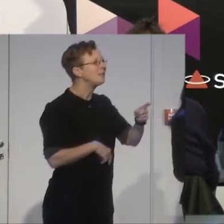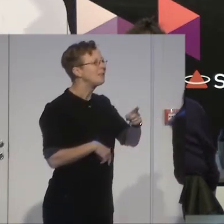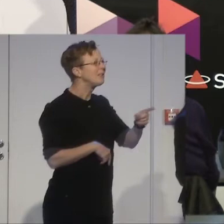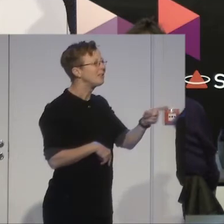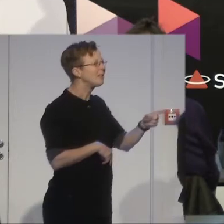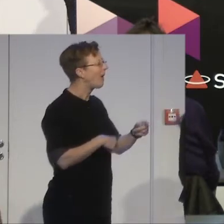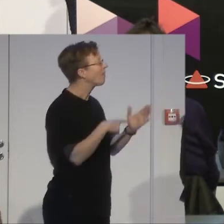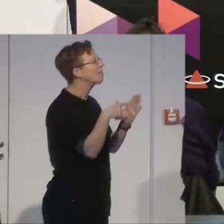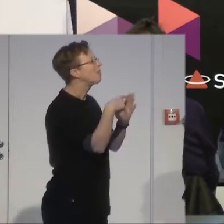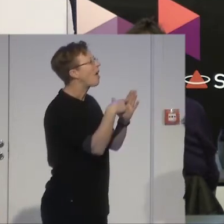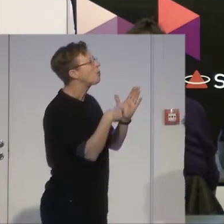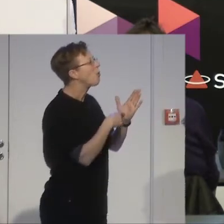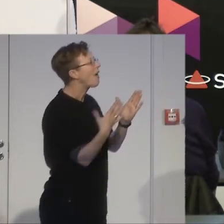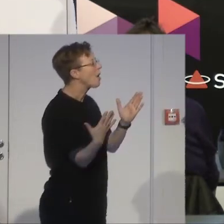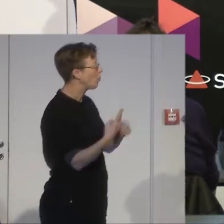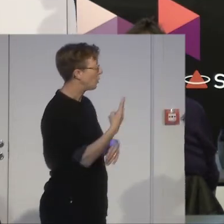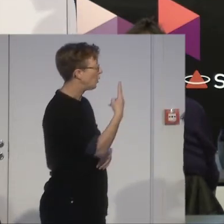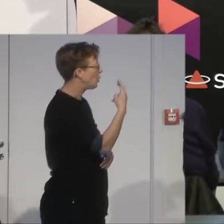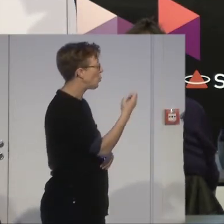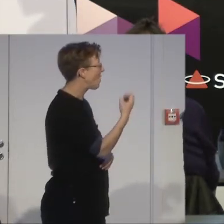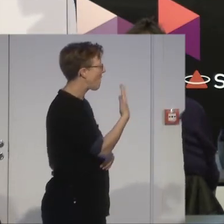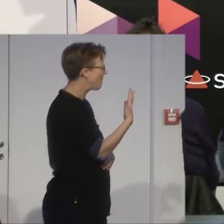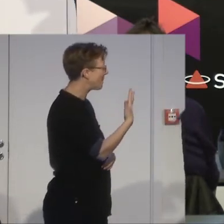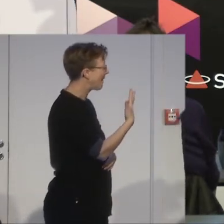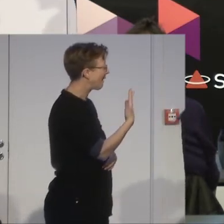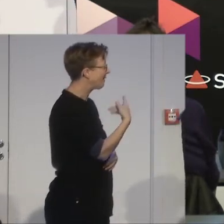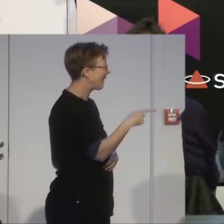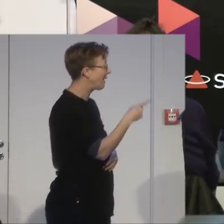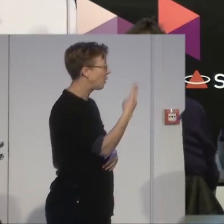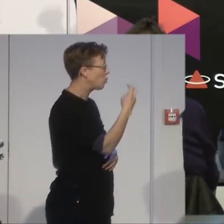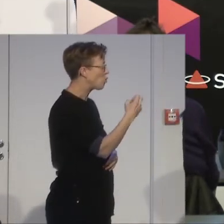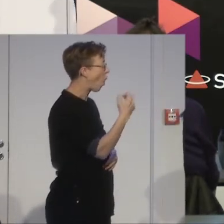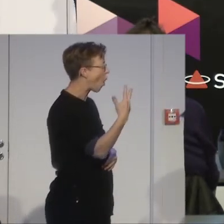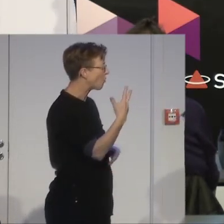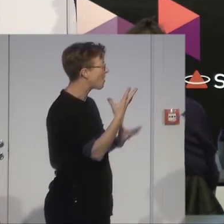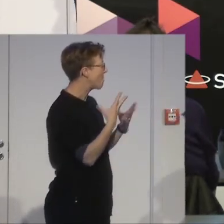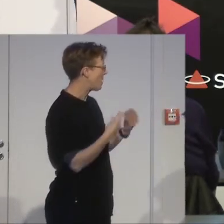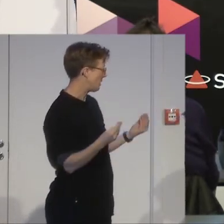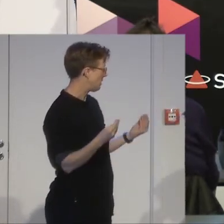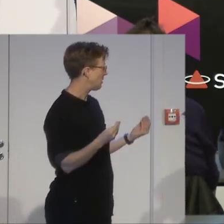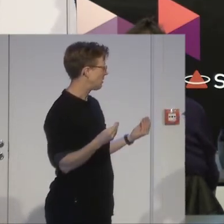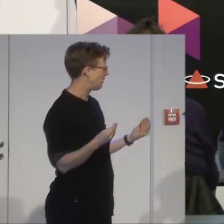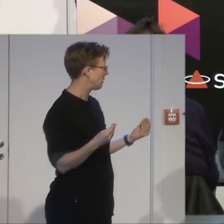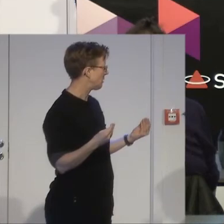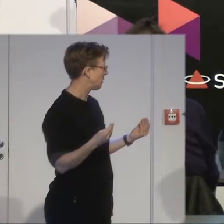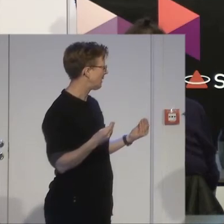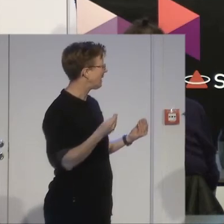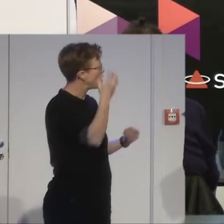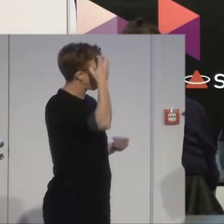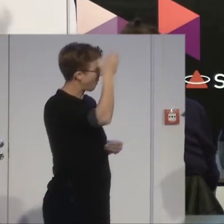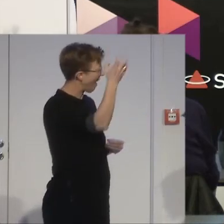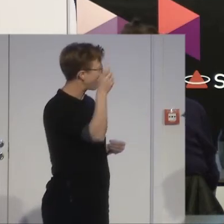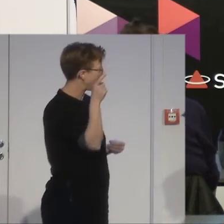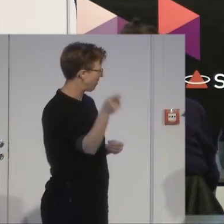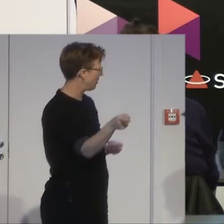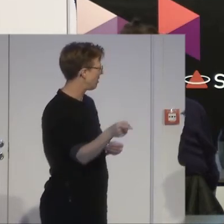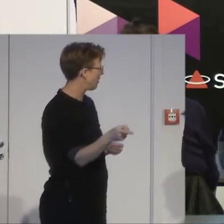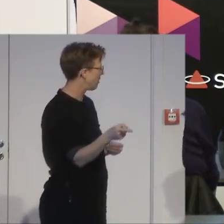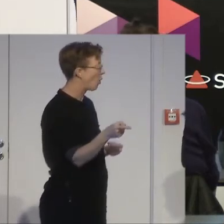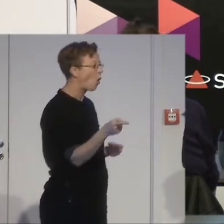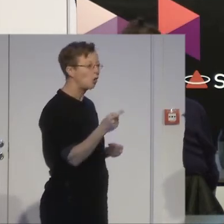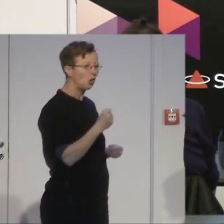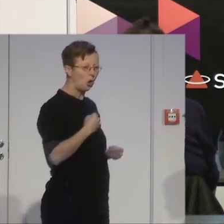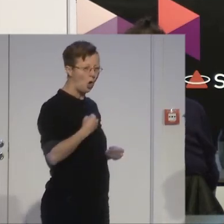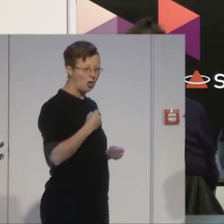The date is 25th to 28th of March in Copenhagen. And